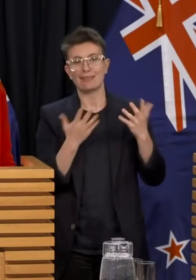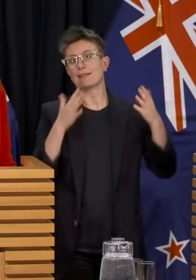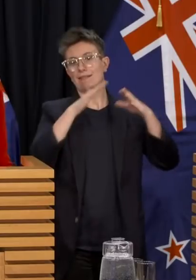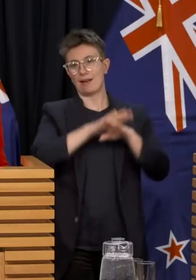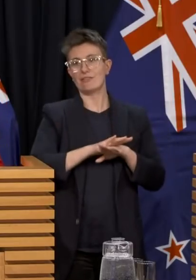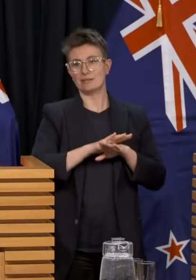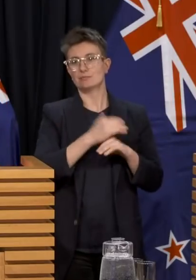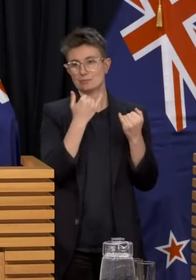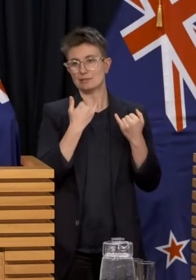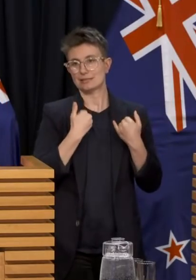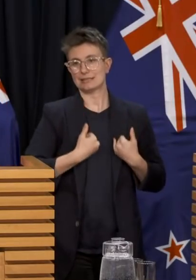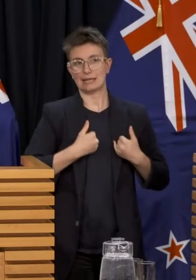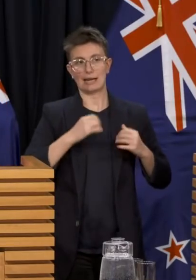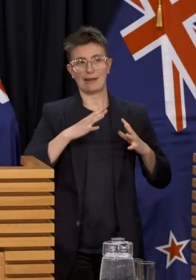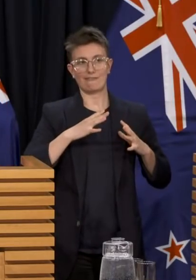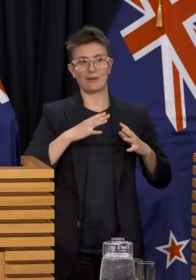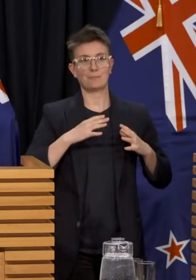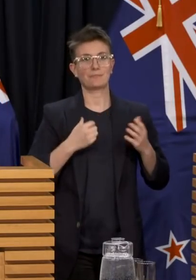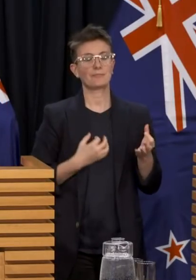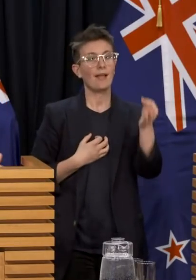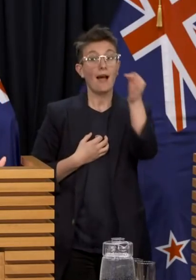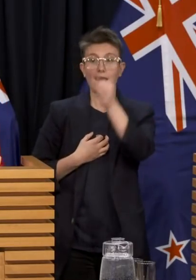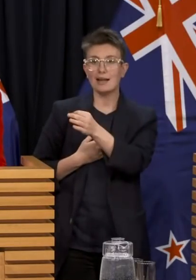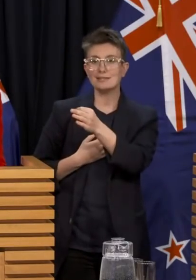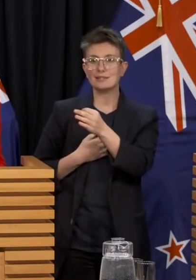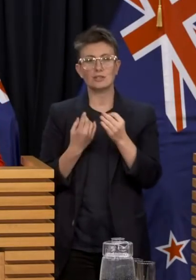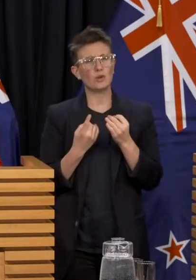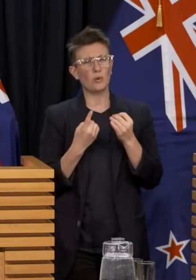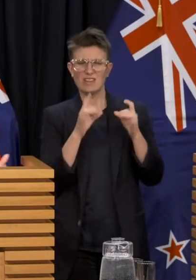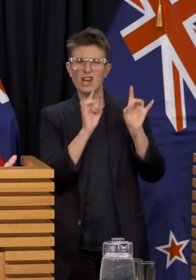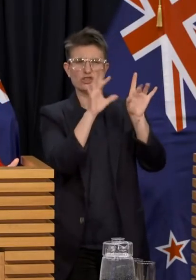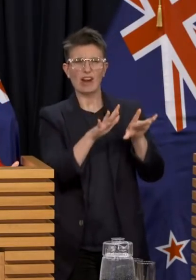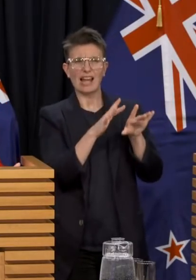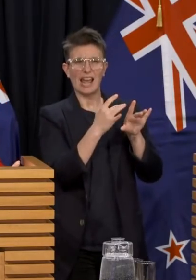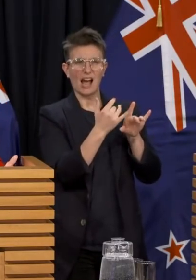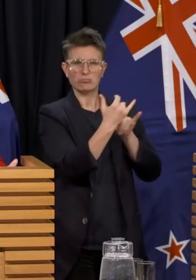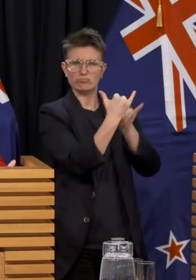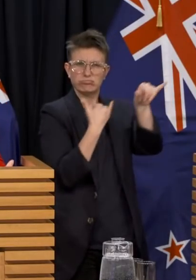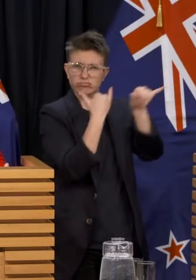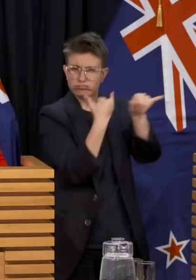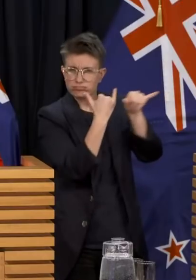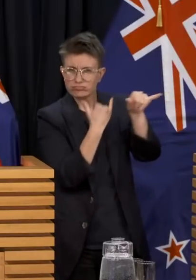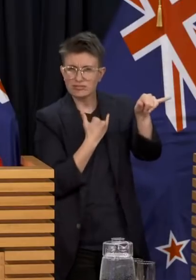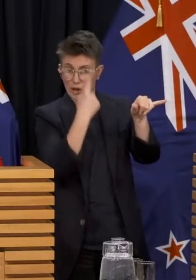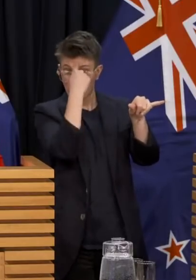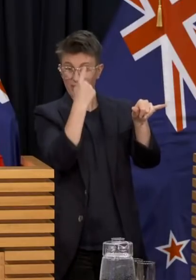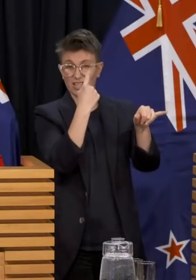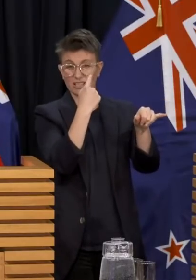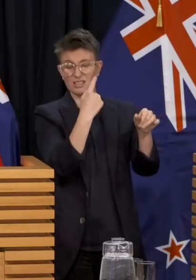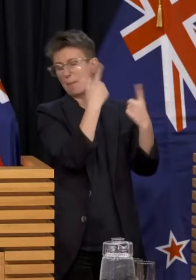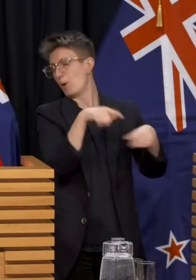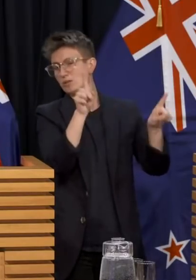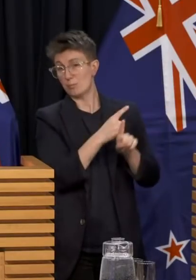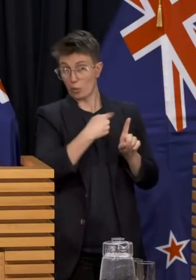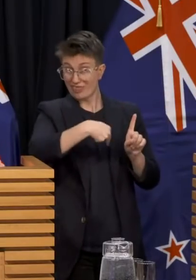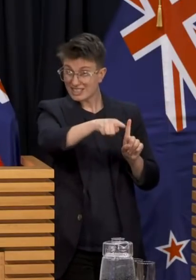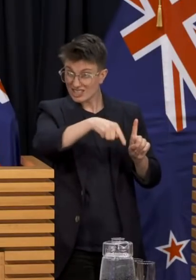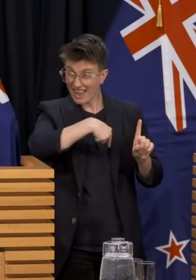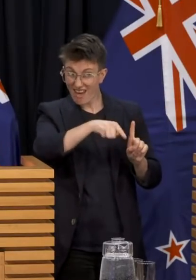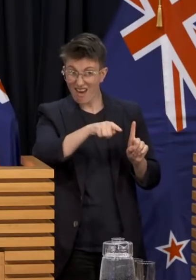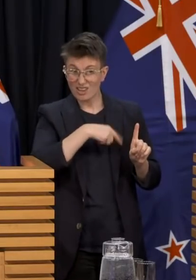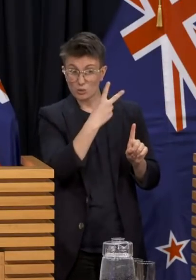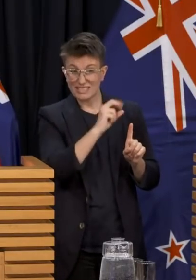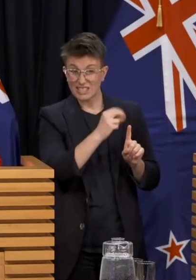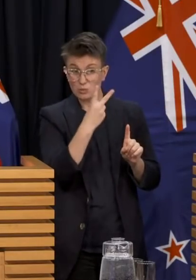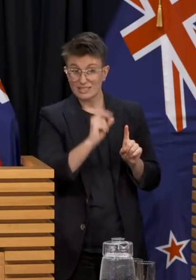a Trans-Tasman bubble for this year? I haven't put a time frame on it, but everyone can see, based on our clear